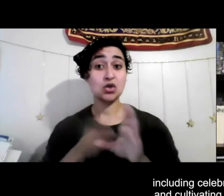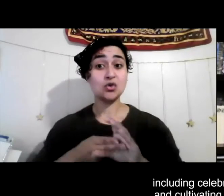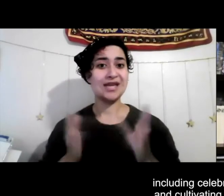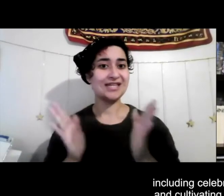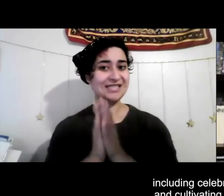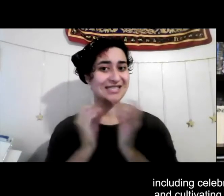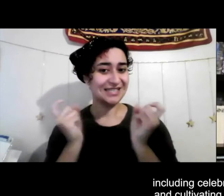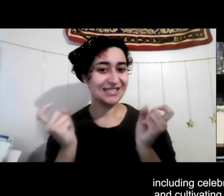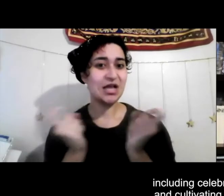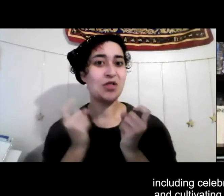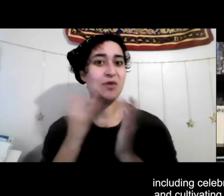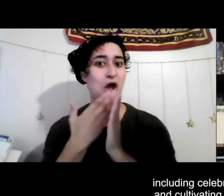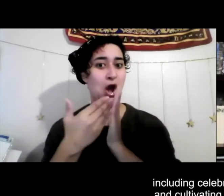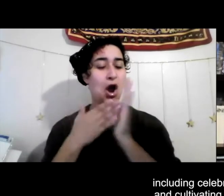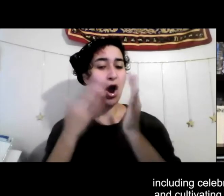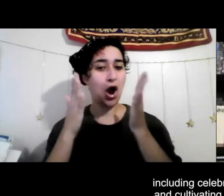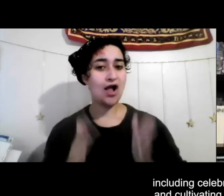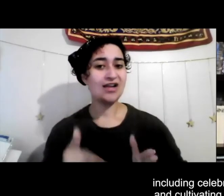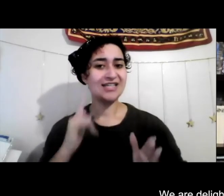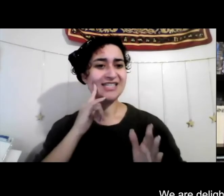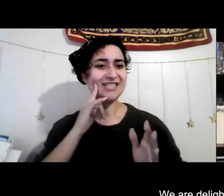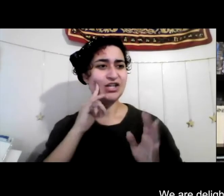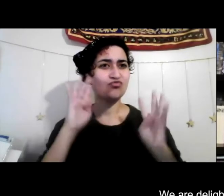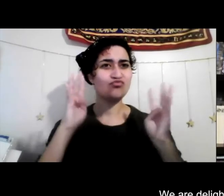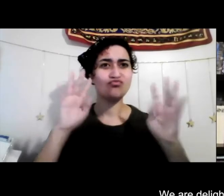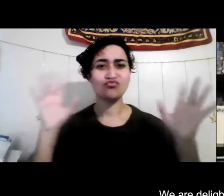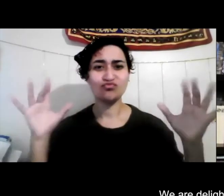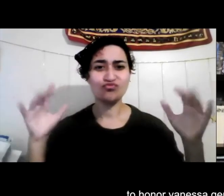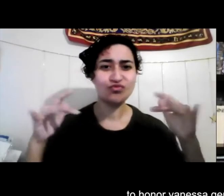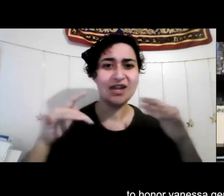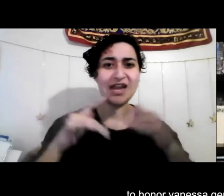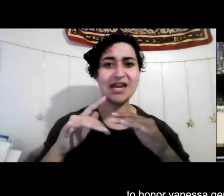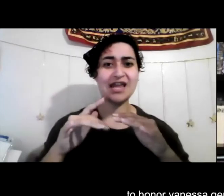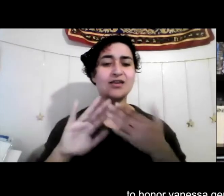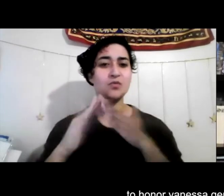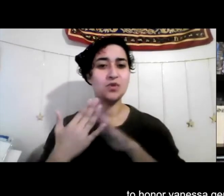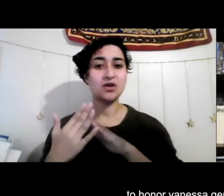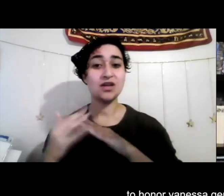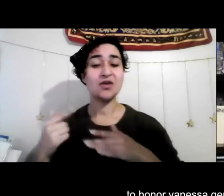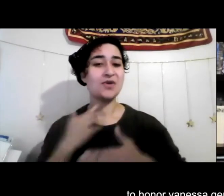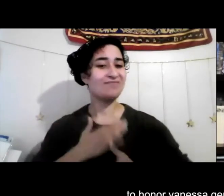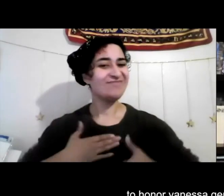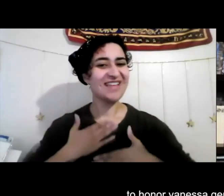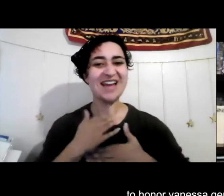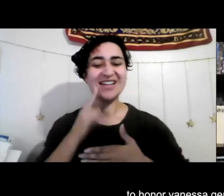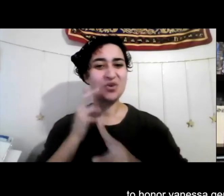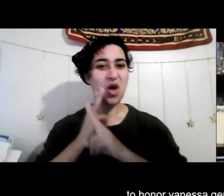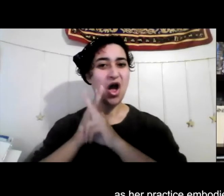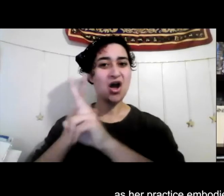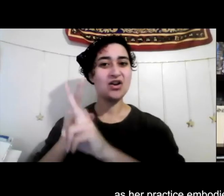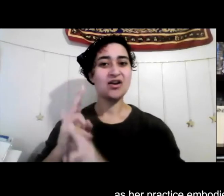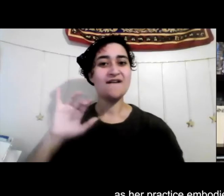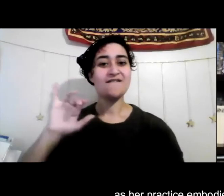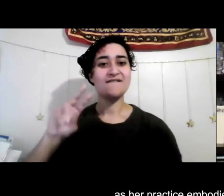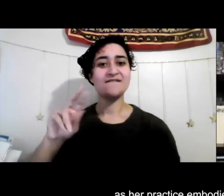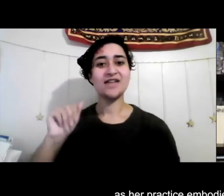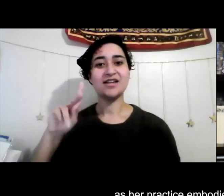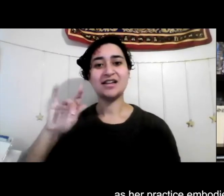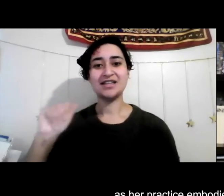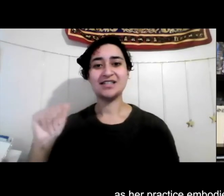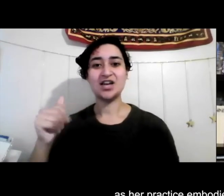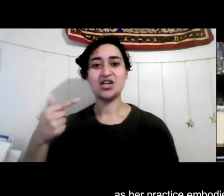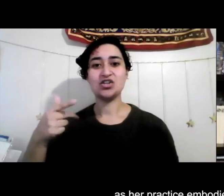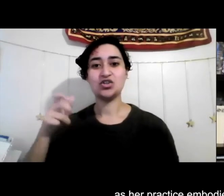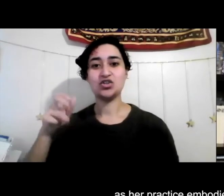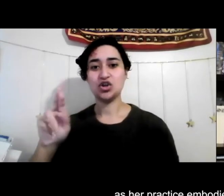artists and cultivating community. We are delighted tonight to honor Vanessa German this evening, as her practice